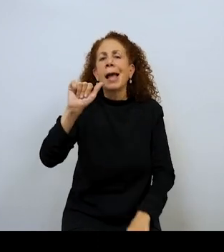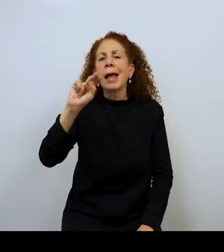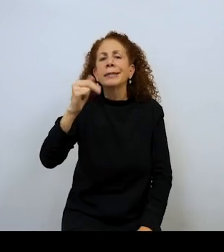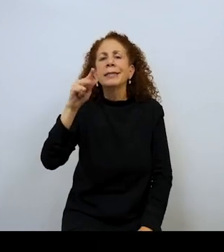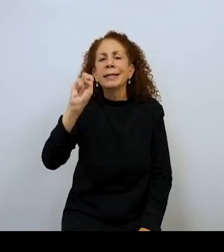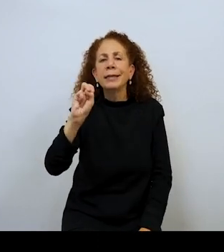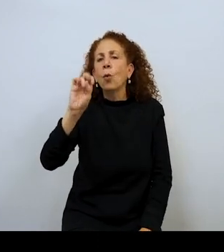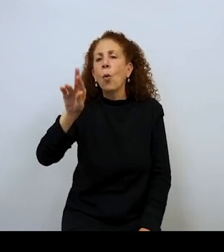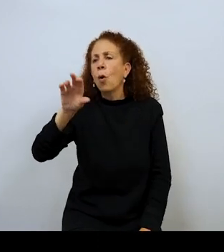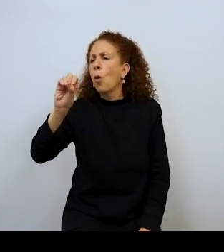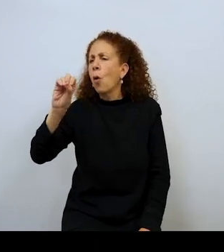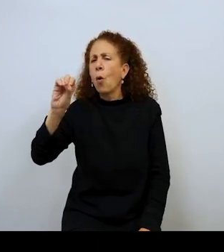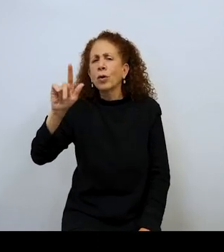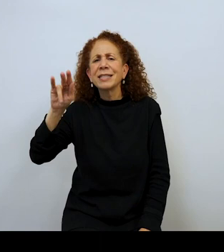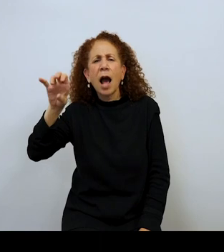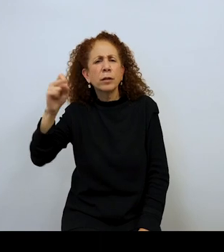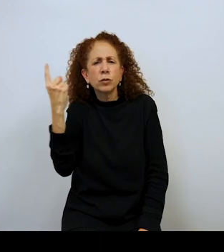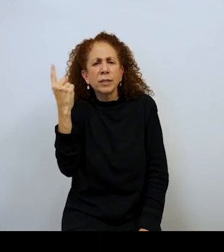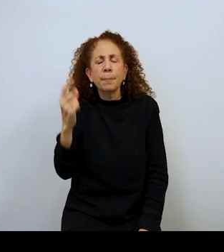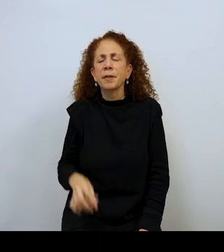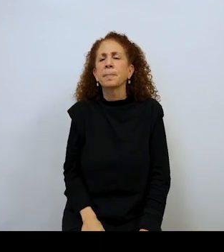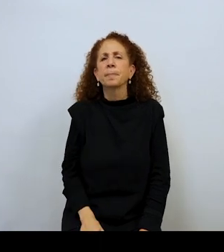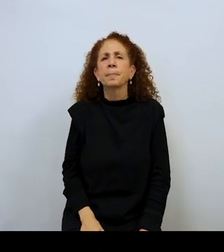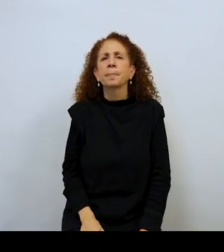something like Antigone or the Oresteia in a contemporary context. And